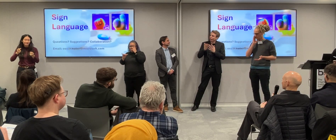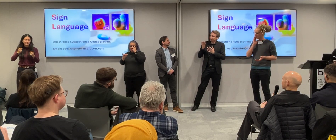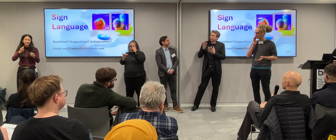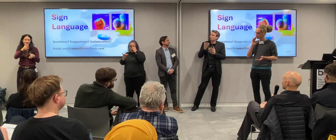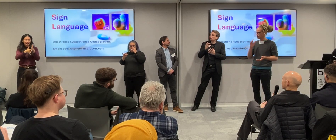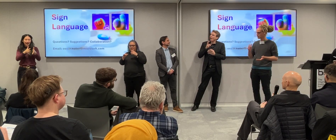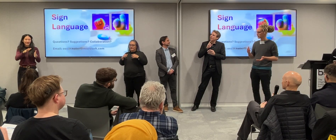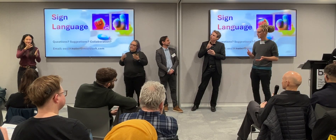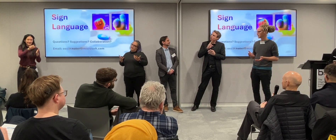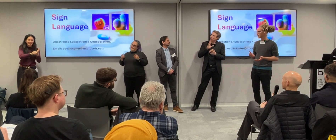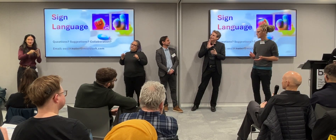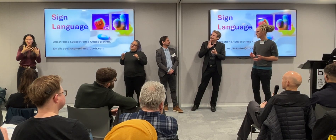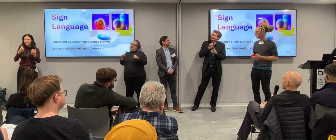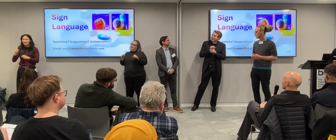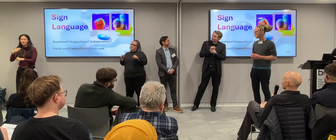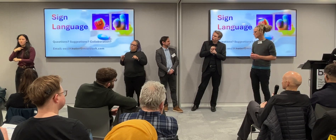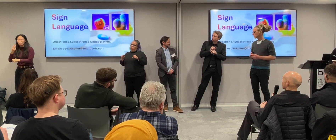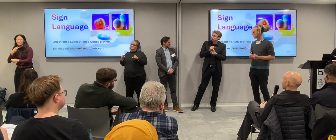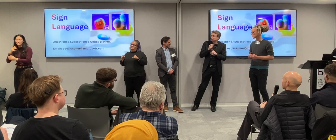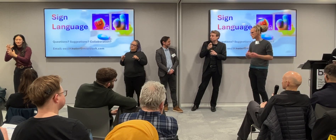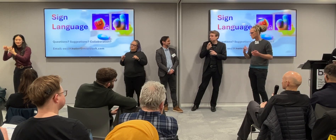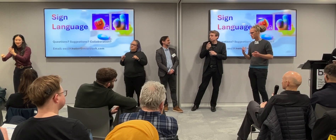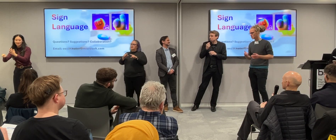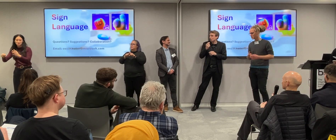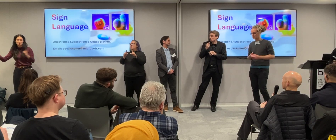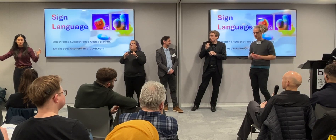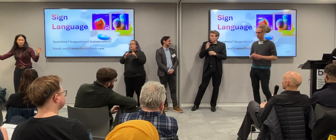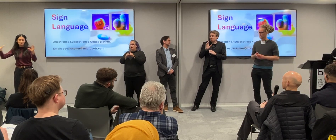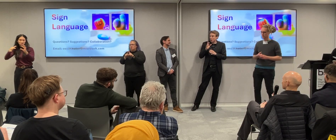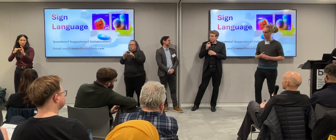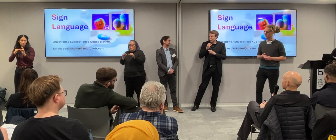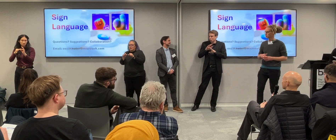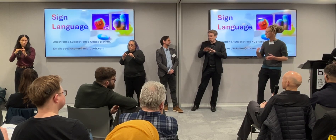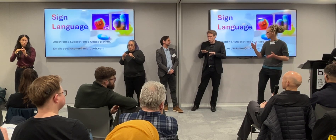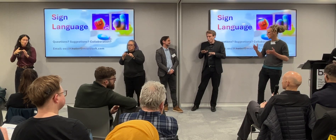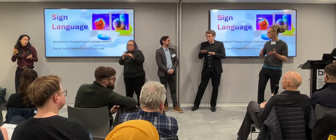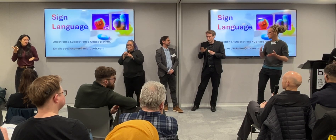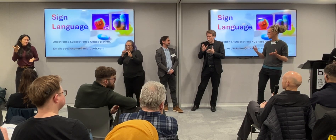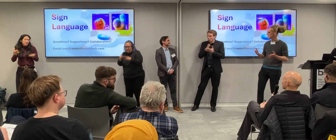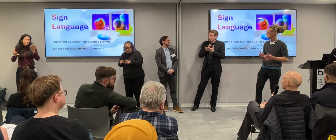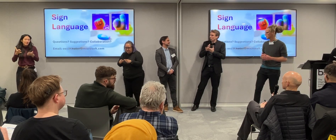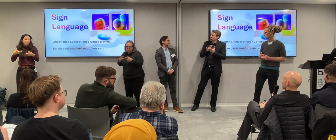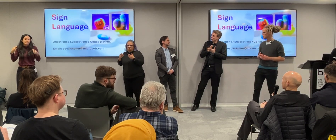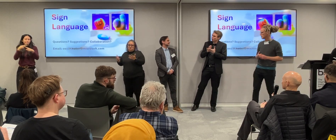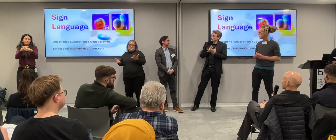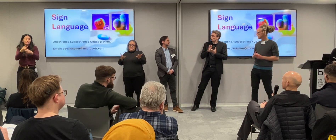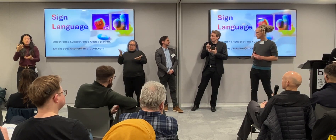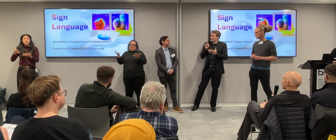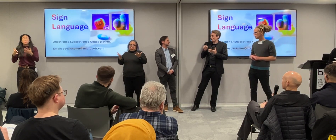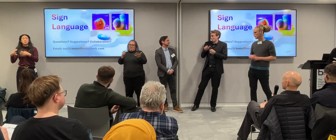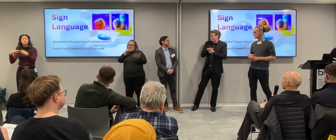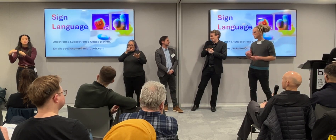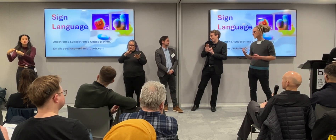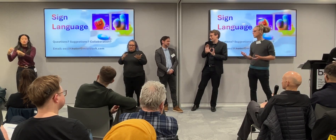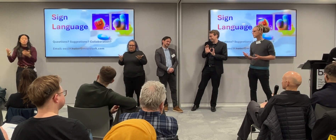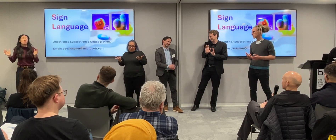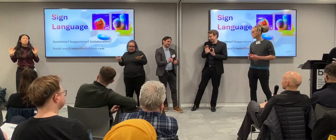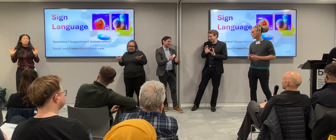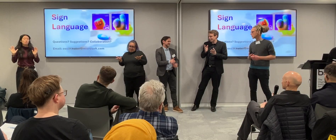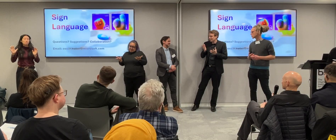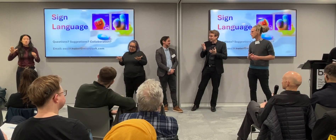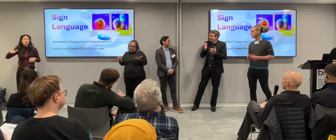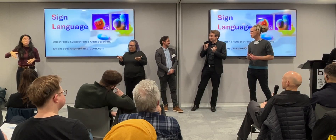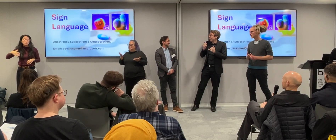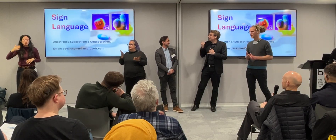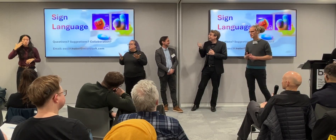And it is possible that it is, but it's also possible that it's not. So I'm not sure kind of like what the state there is really. And you would probably